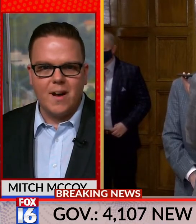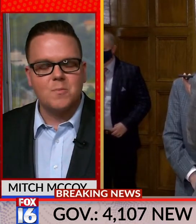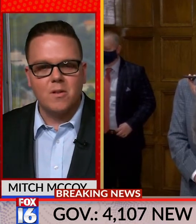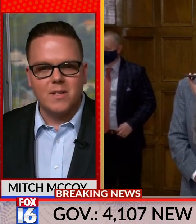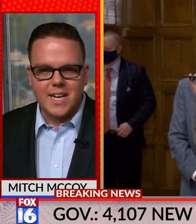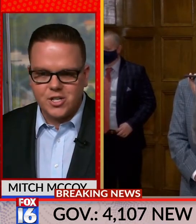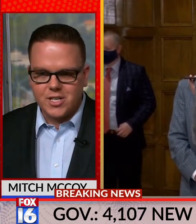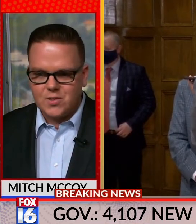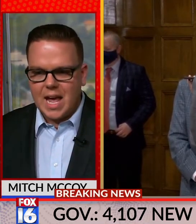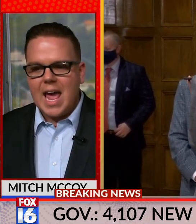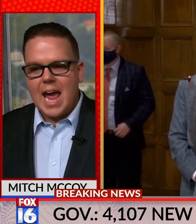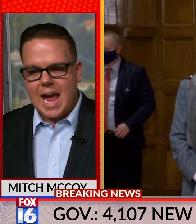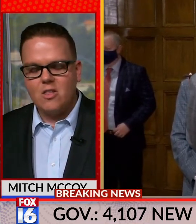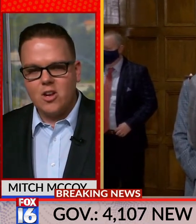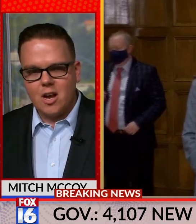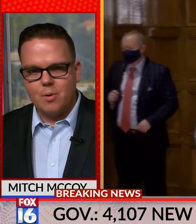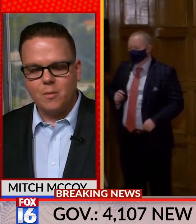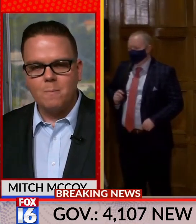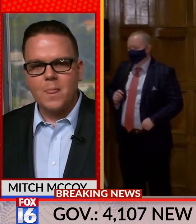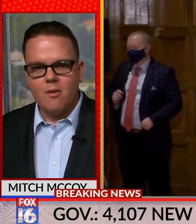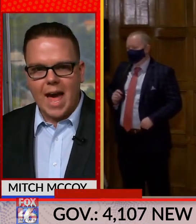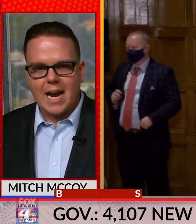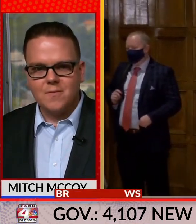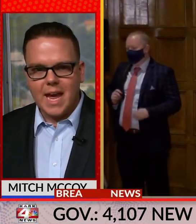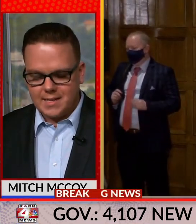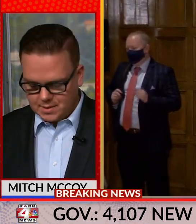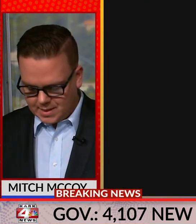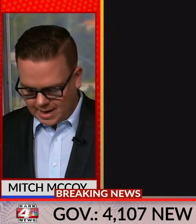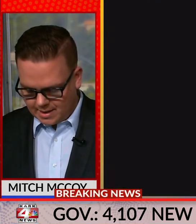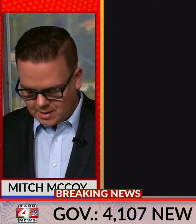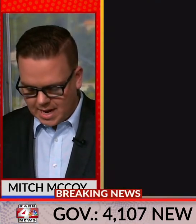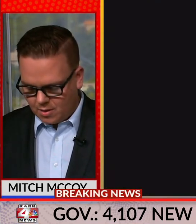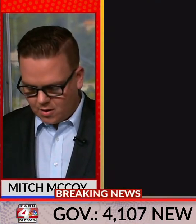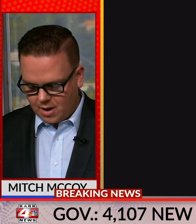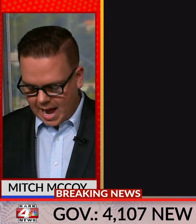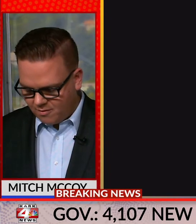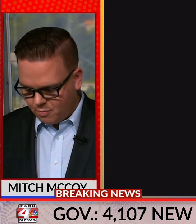of hospitalizations and the number of active cases